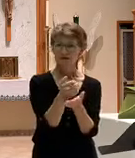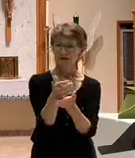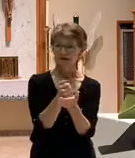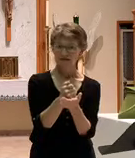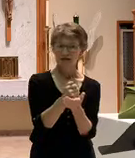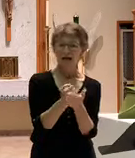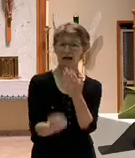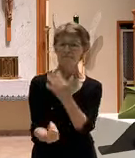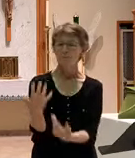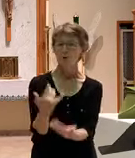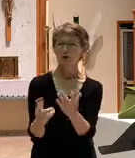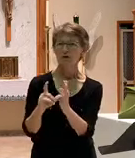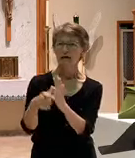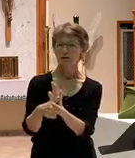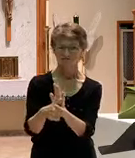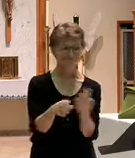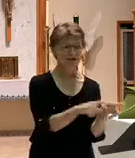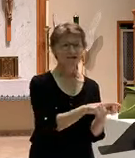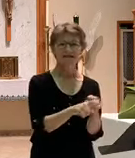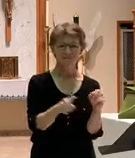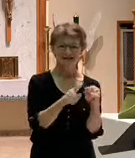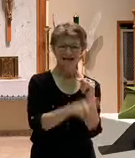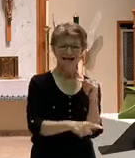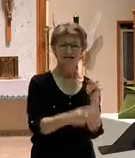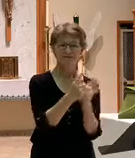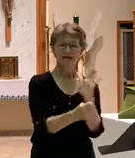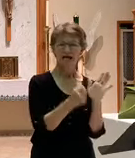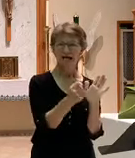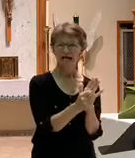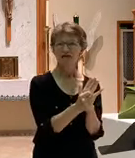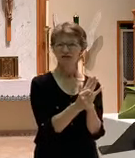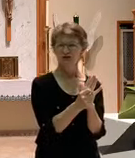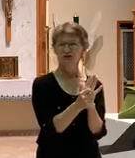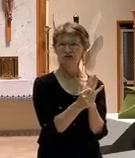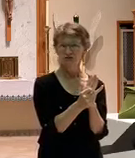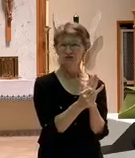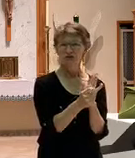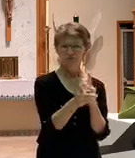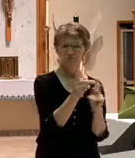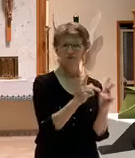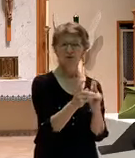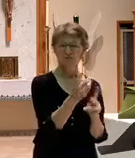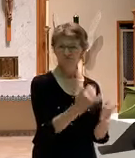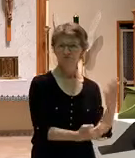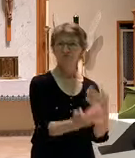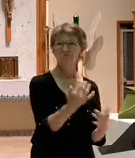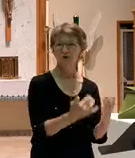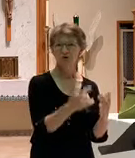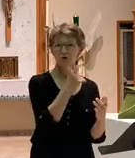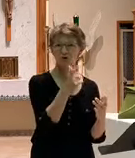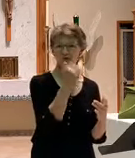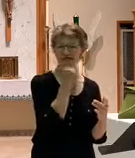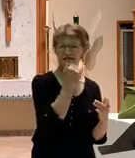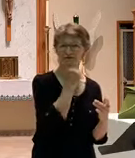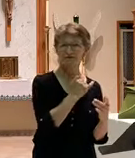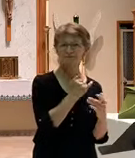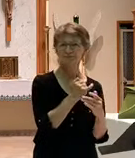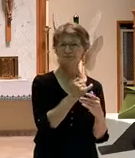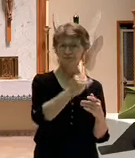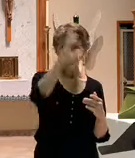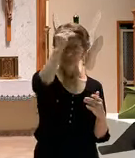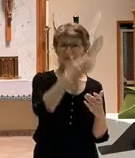burned up with fire, so will it be at the end of the age. The Son of Man will send his angels, and they